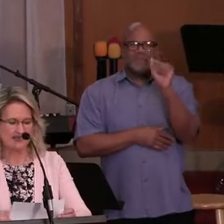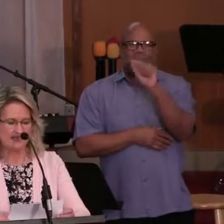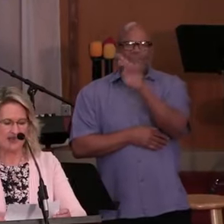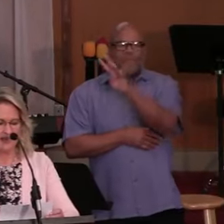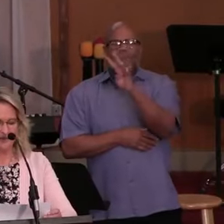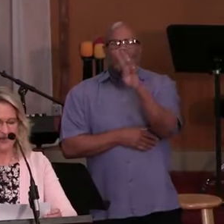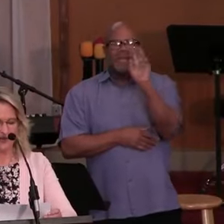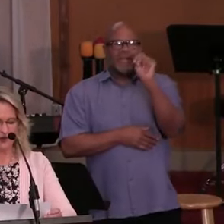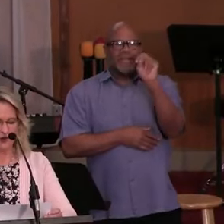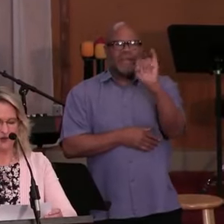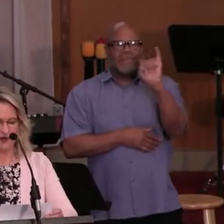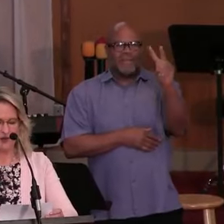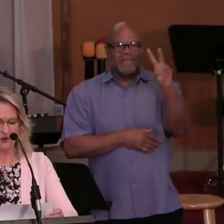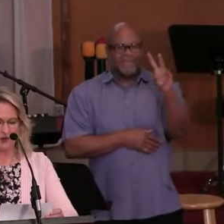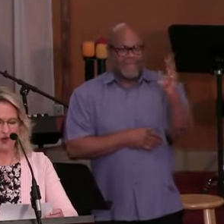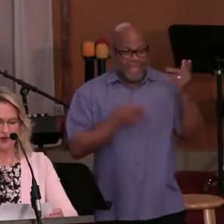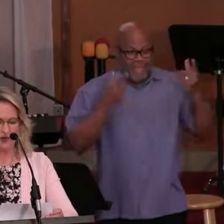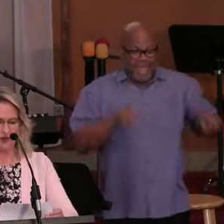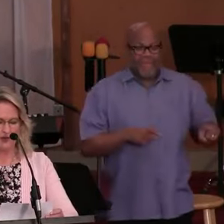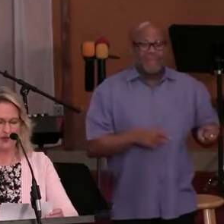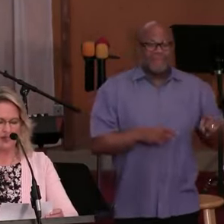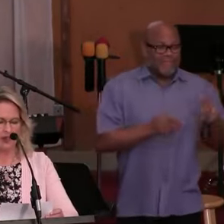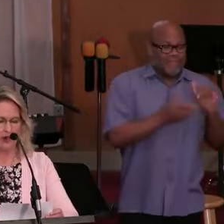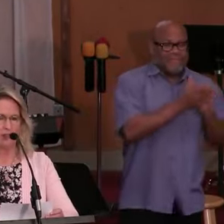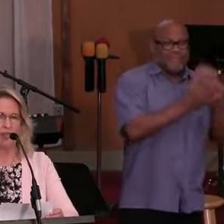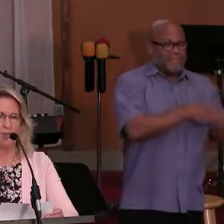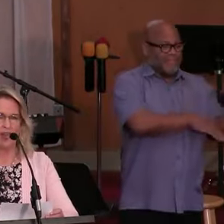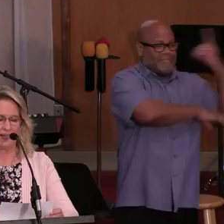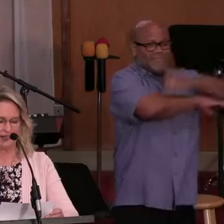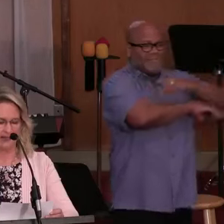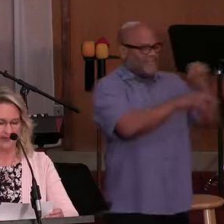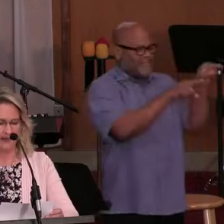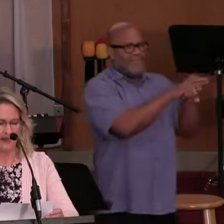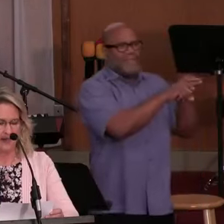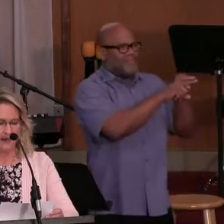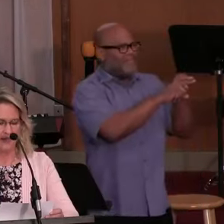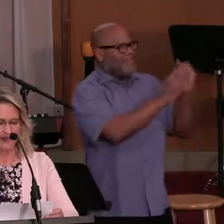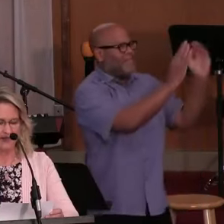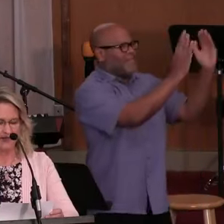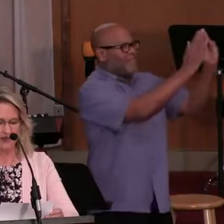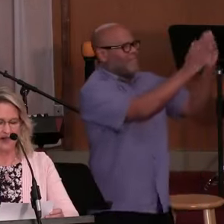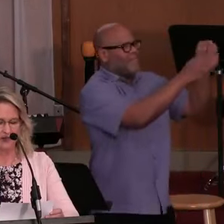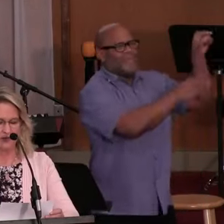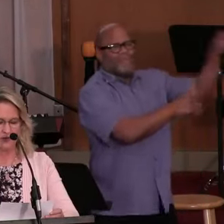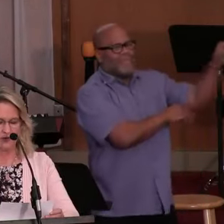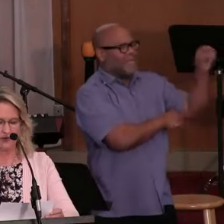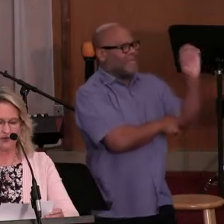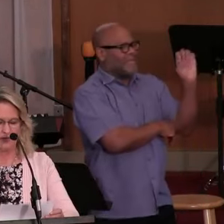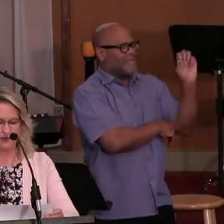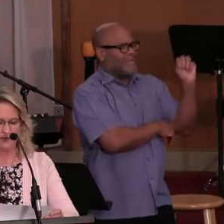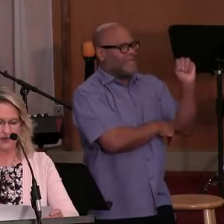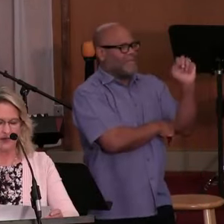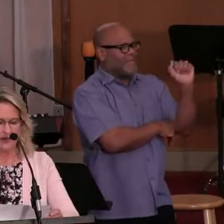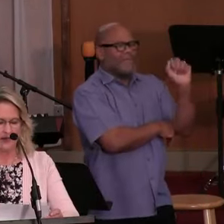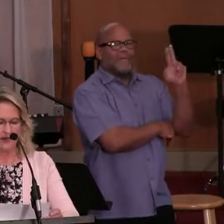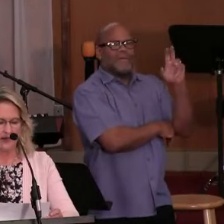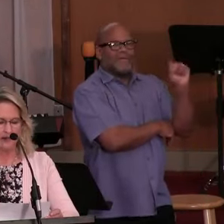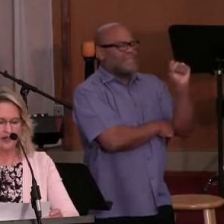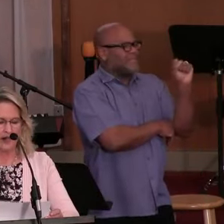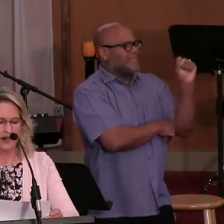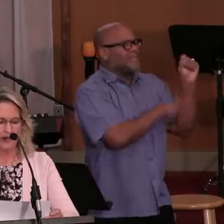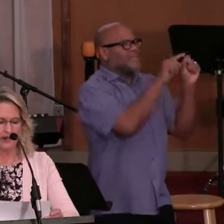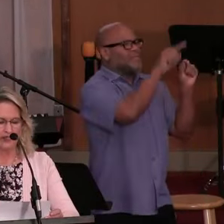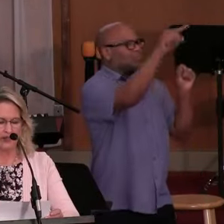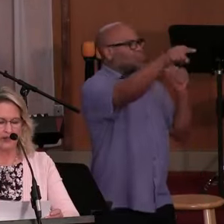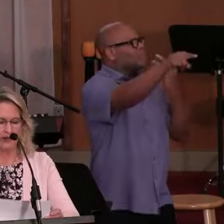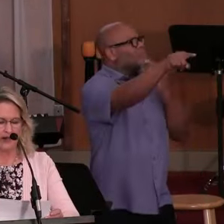Now that same day, two of them were going to a village called Emmaus, about 7 miles from Jerusalem. They